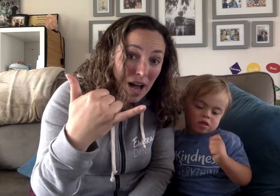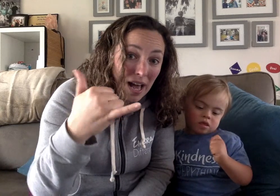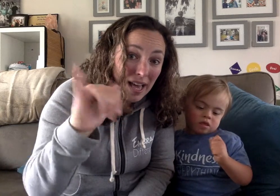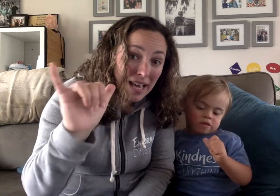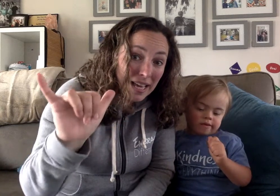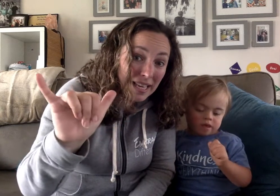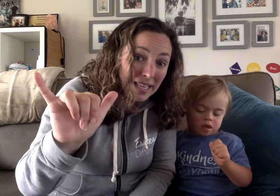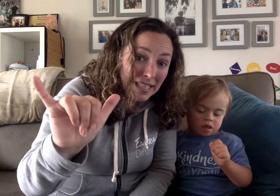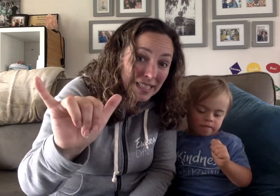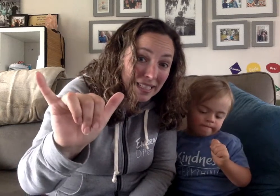Y.